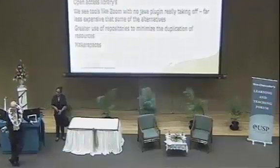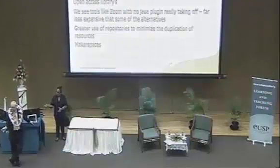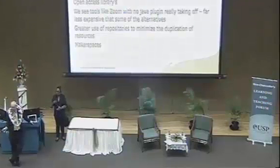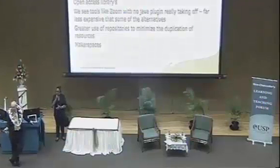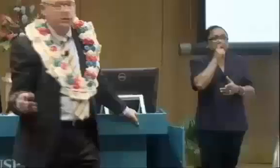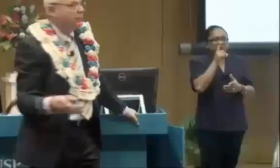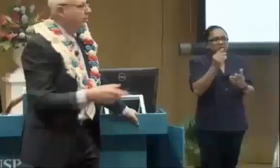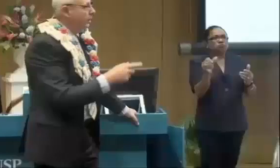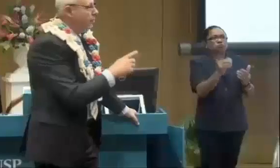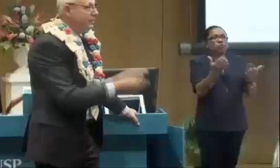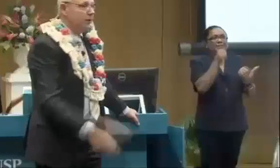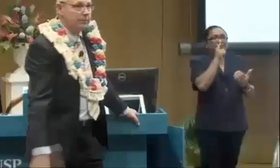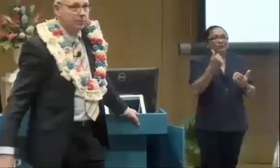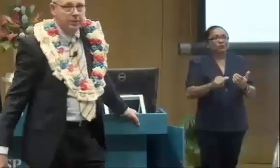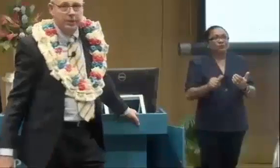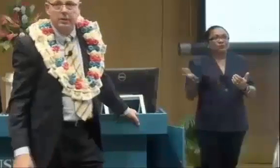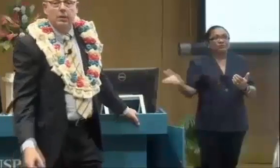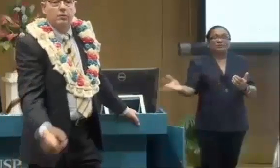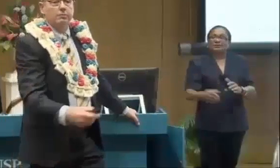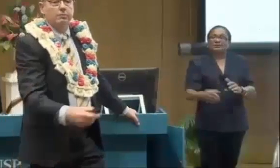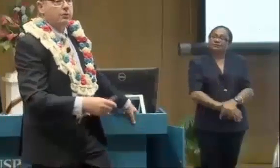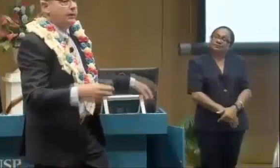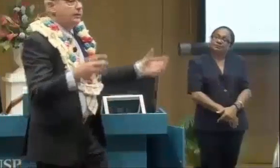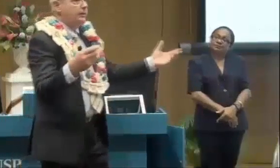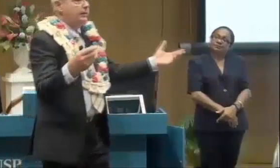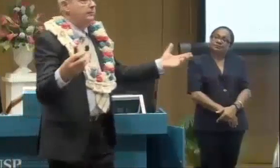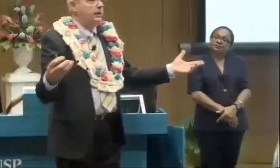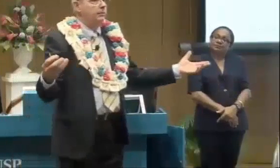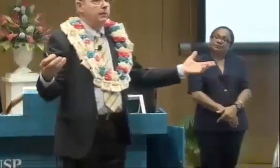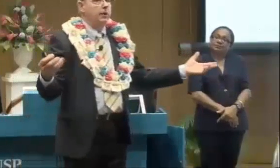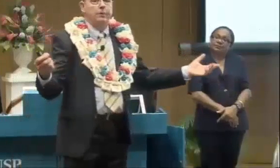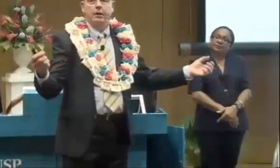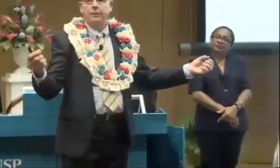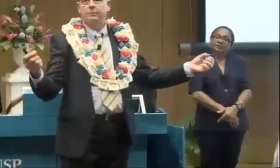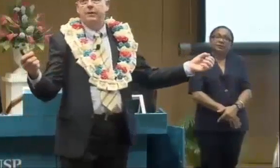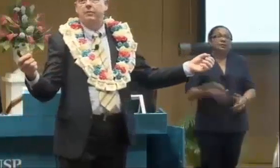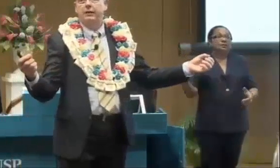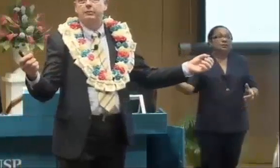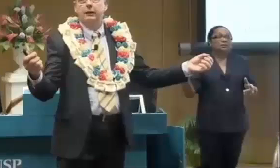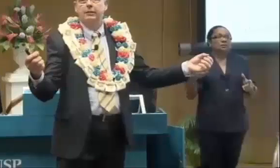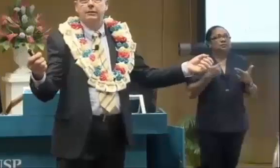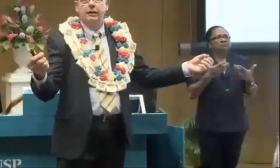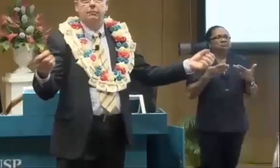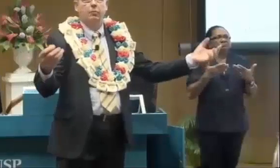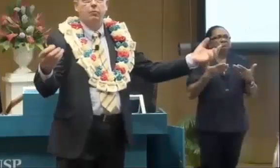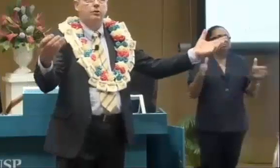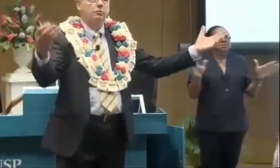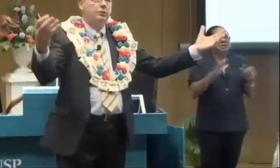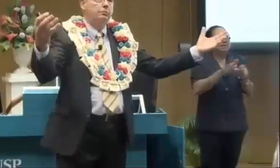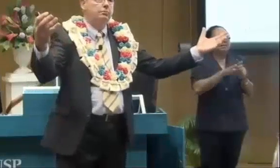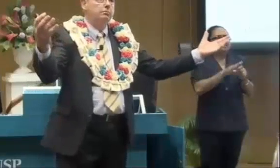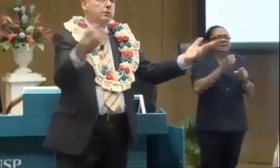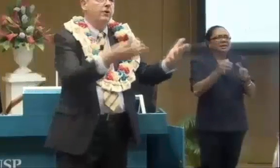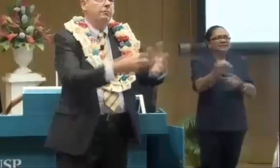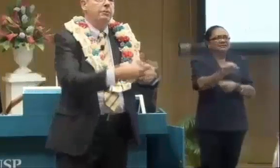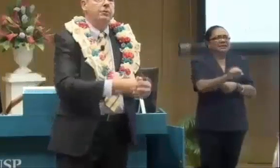experimenting. So with that Erasma app that we did, we basically opened it up as part of a makerspace.